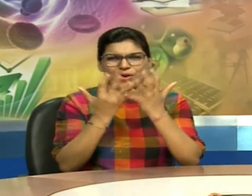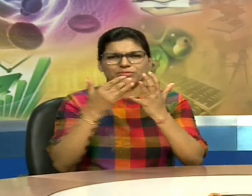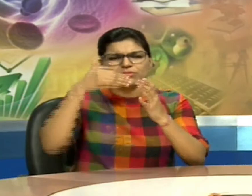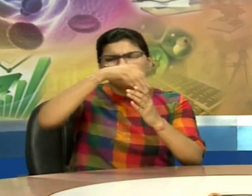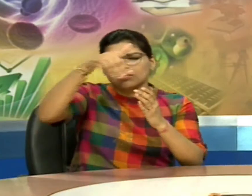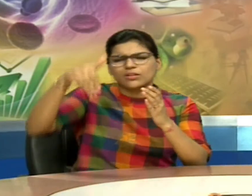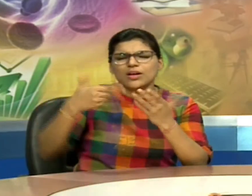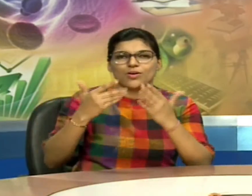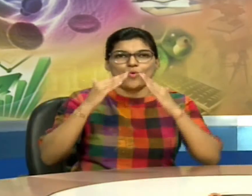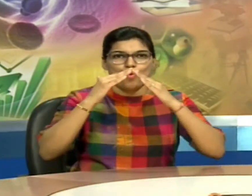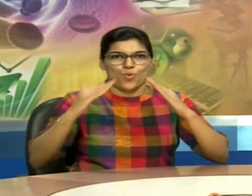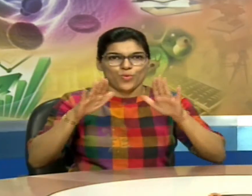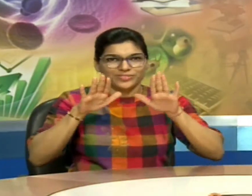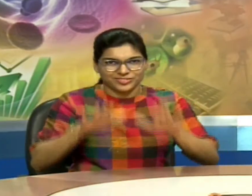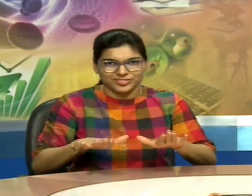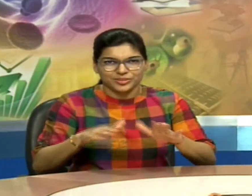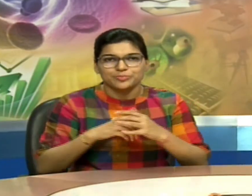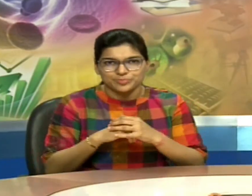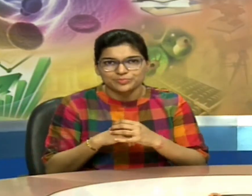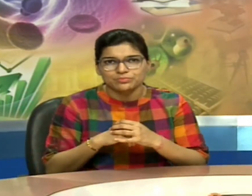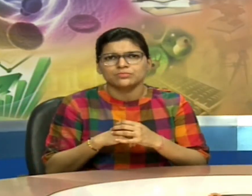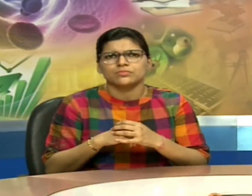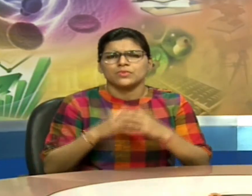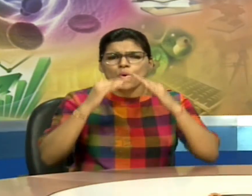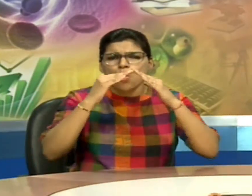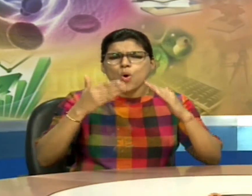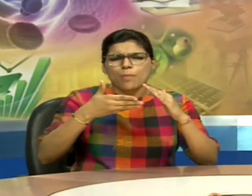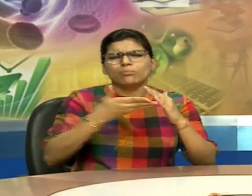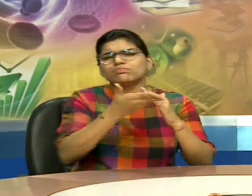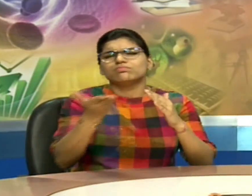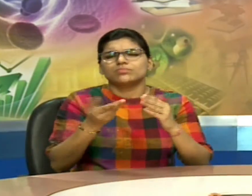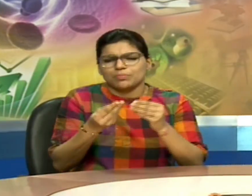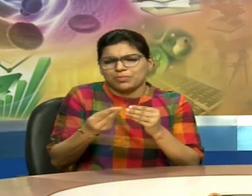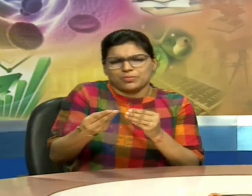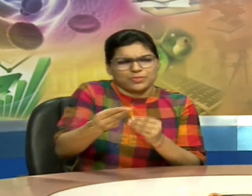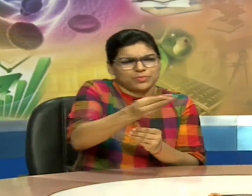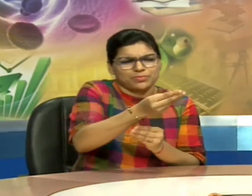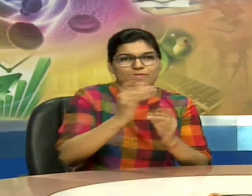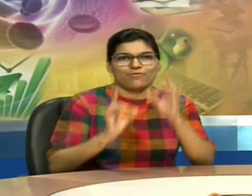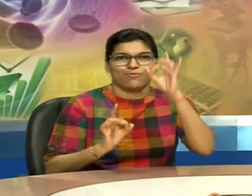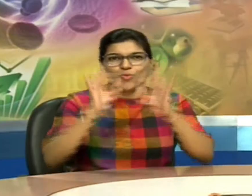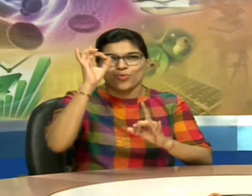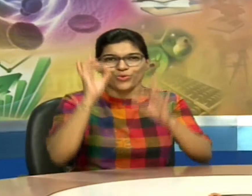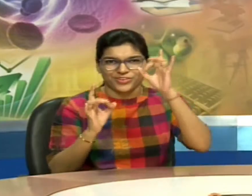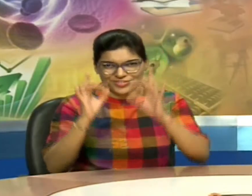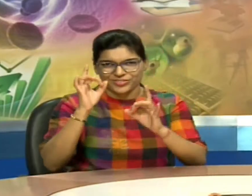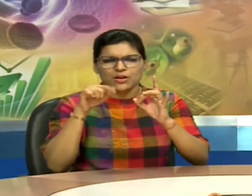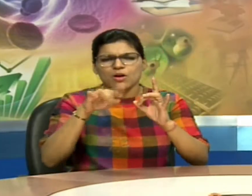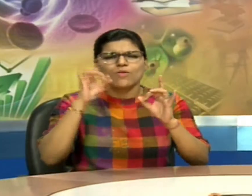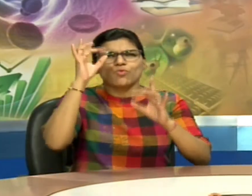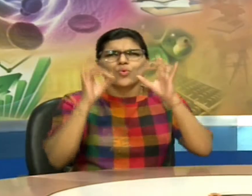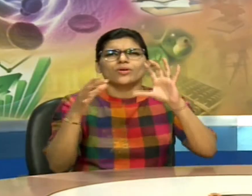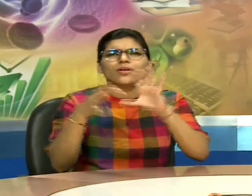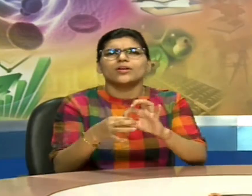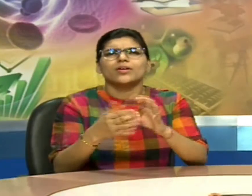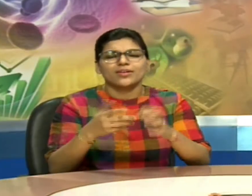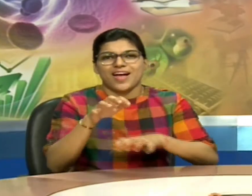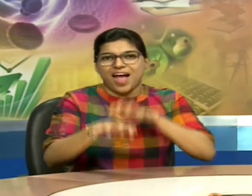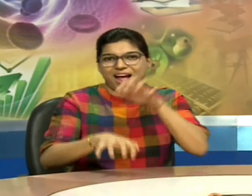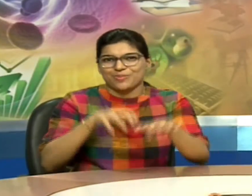And we all know that earth is our home. We have forest,